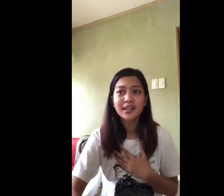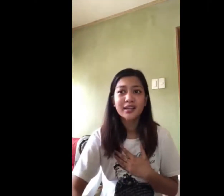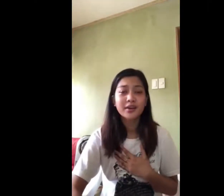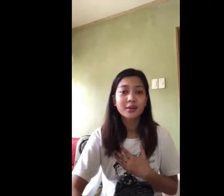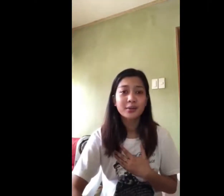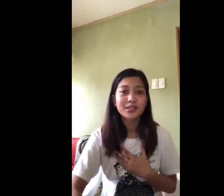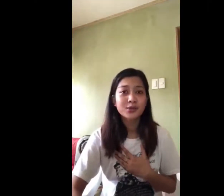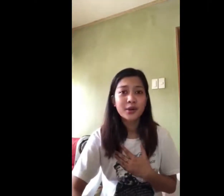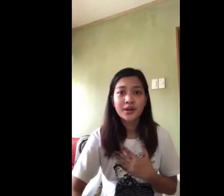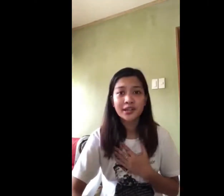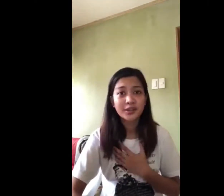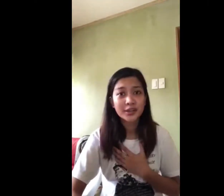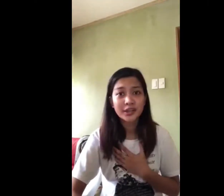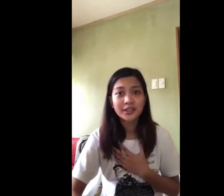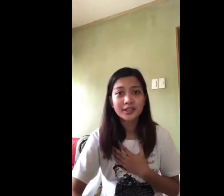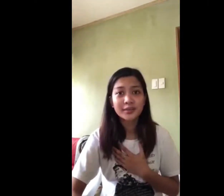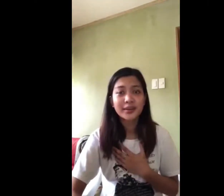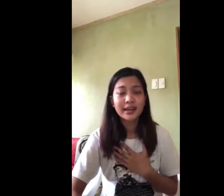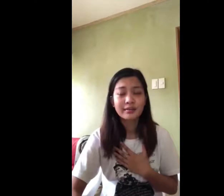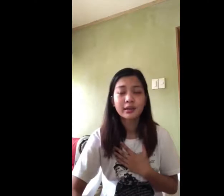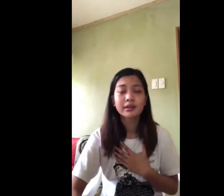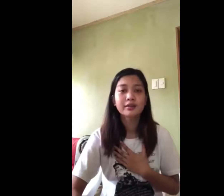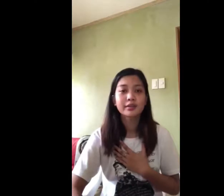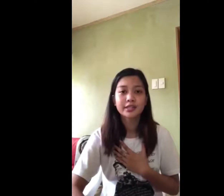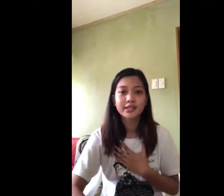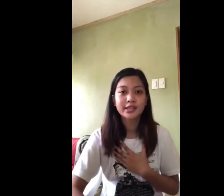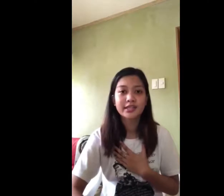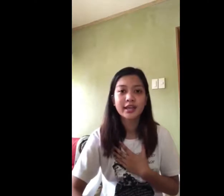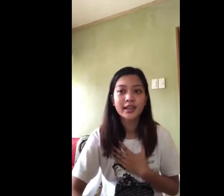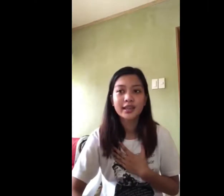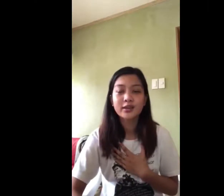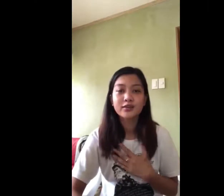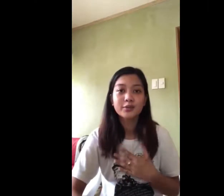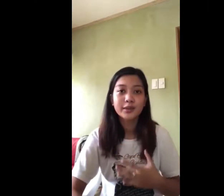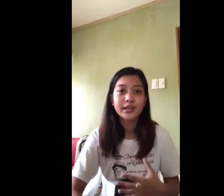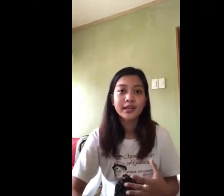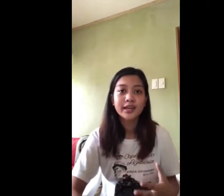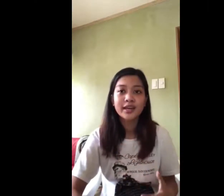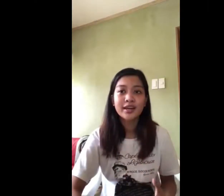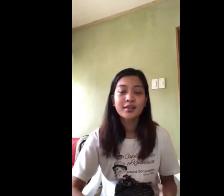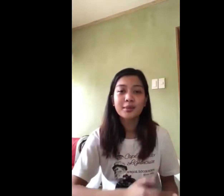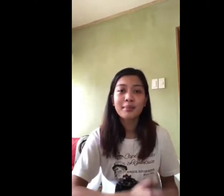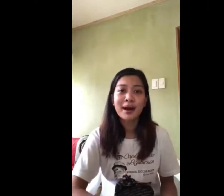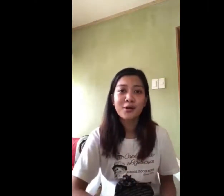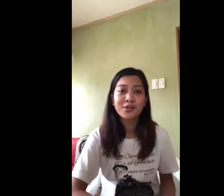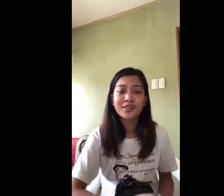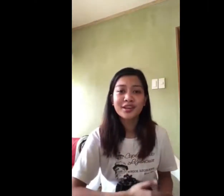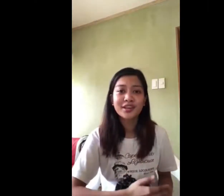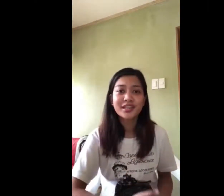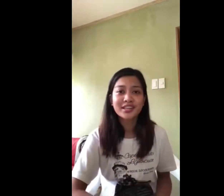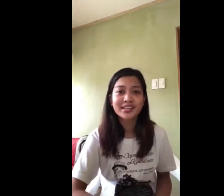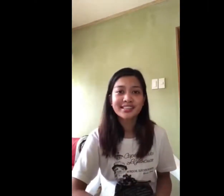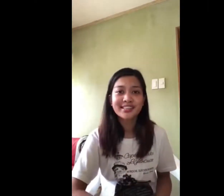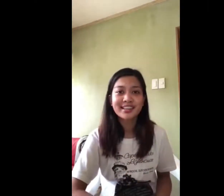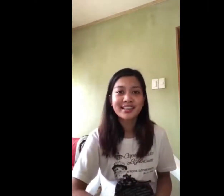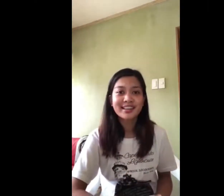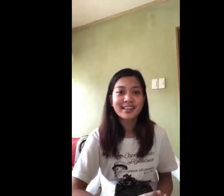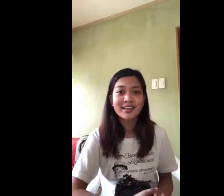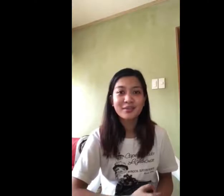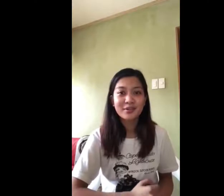often they are the ones who are not heard when they have a lot of concerns. And thank you for being their mouth, their ears. Thank you